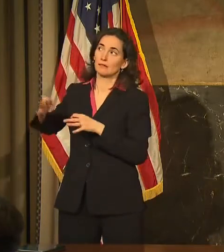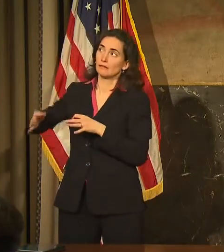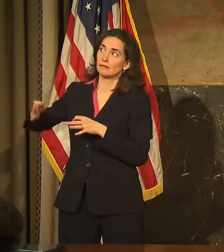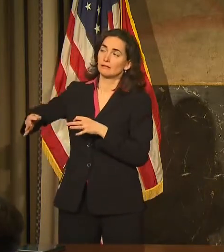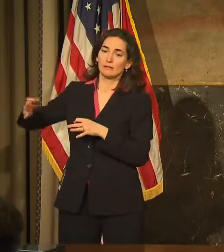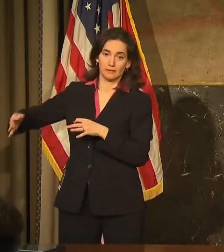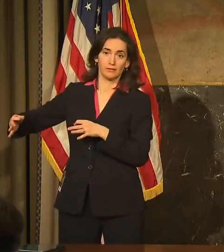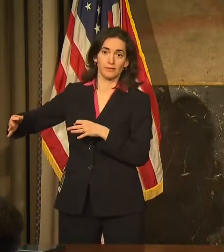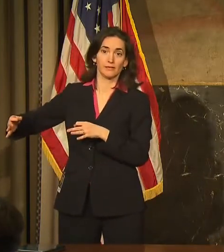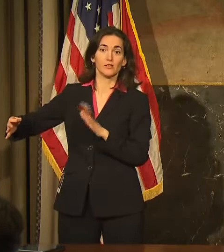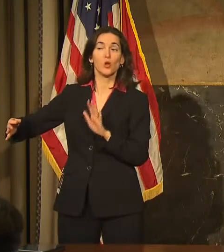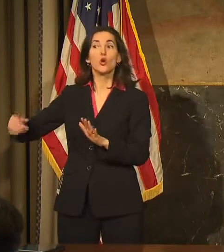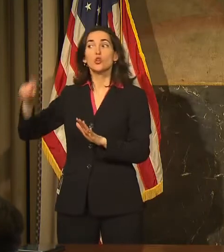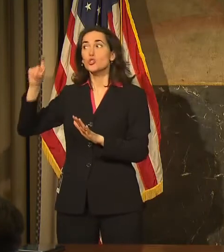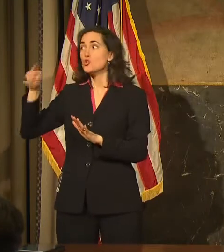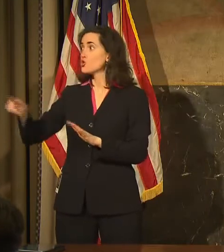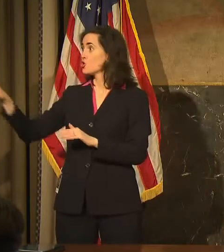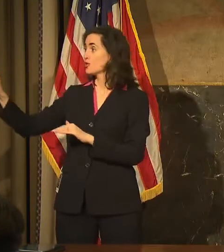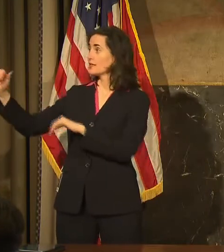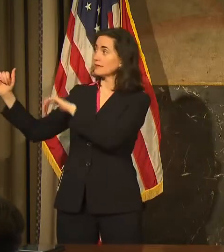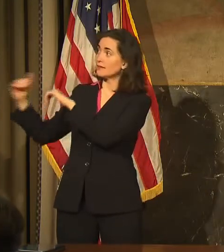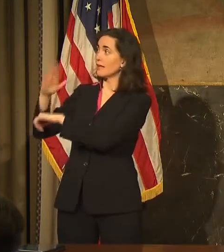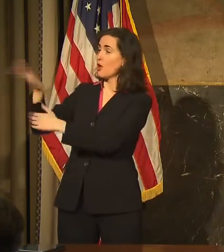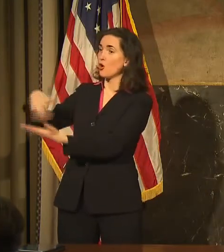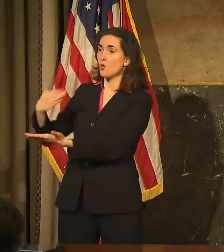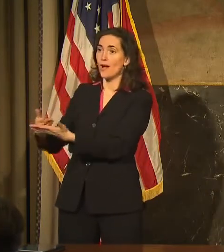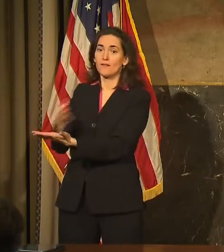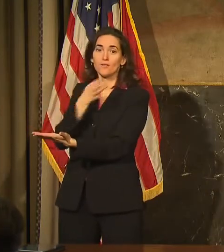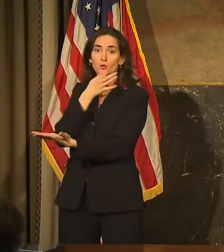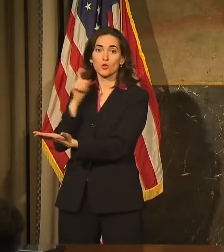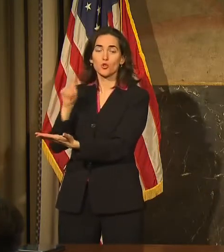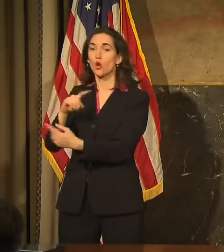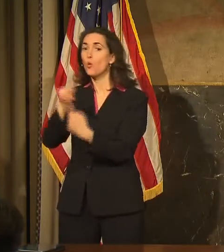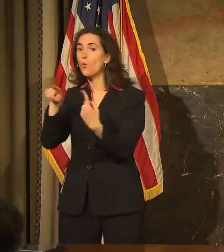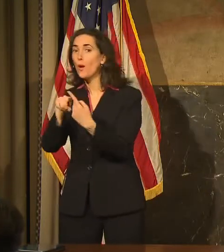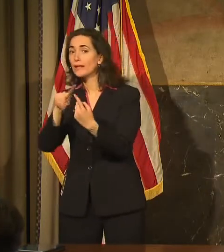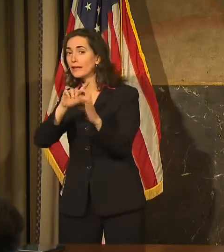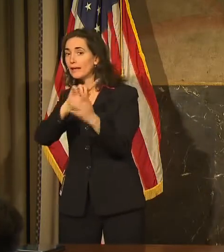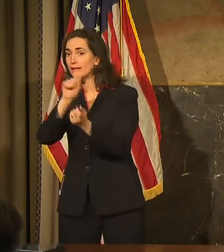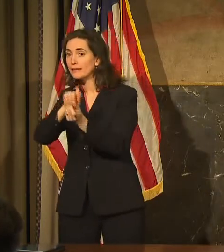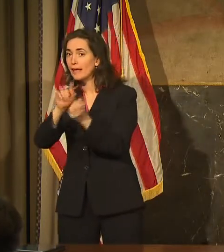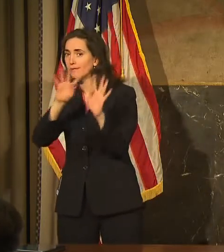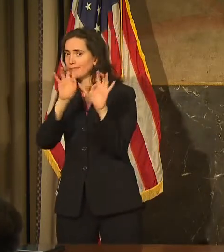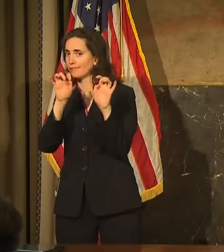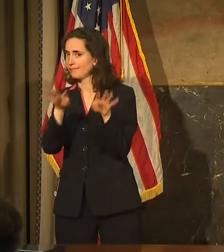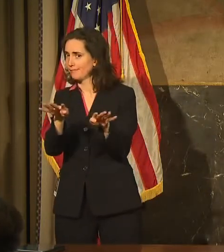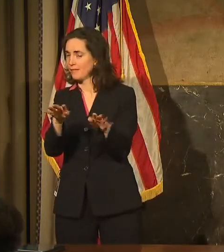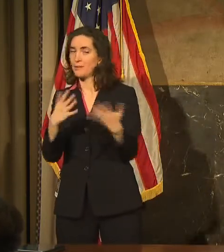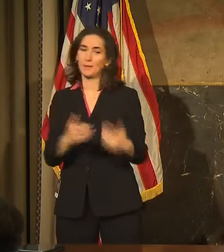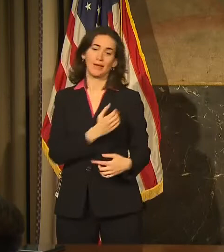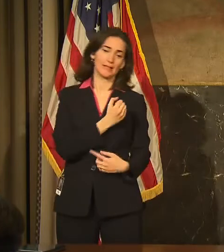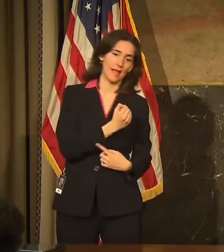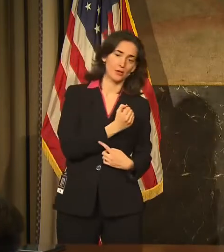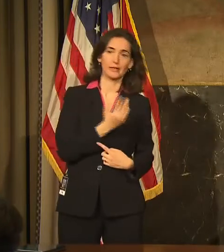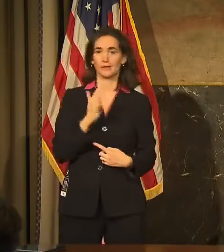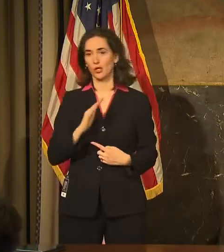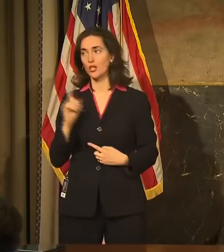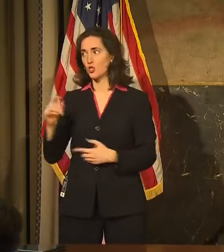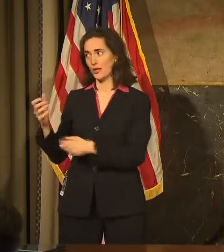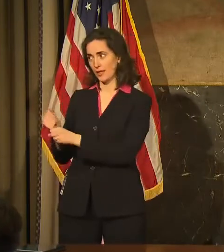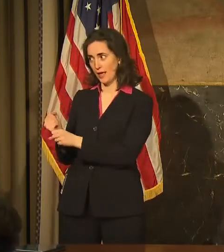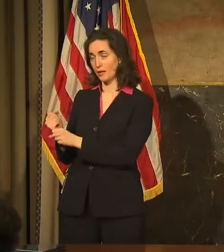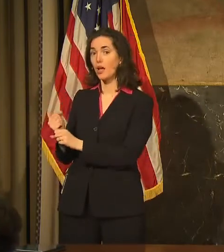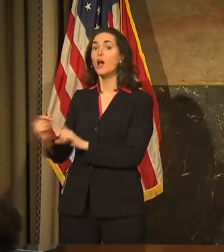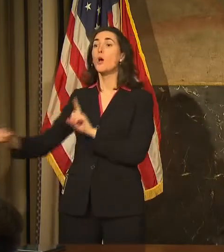so we expect to get those shipments. We don't know when. It could be Saturday or Sunday. And then Monday or Tuesday, we should get what